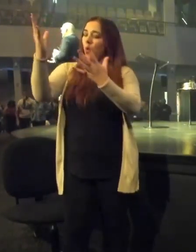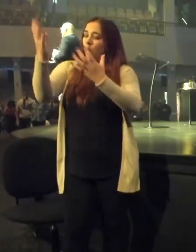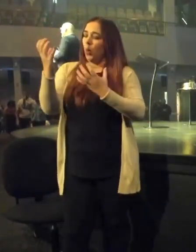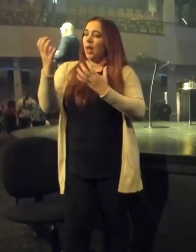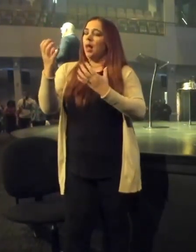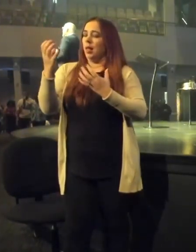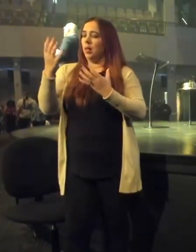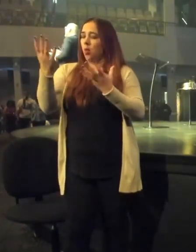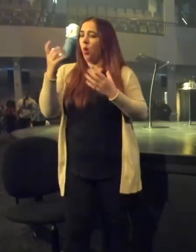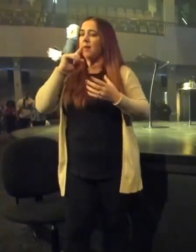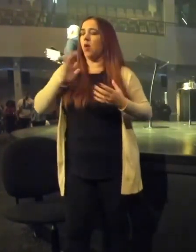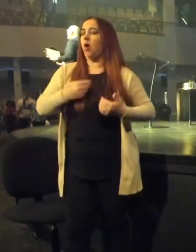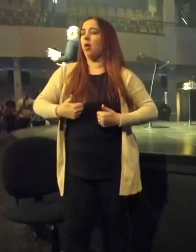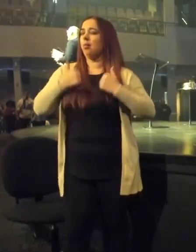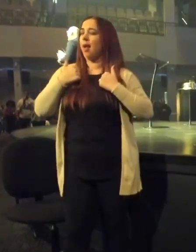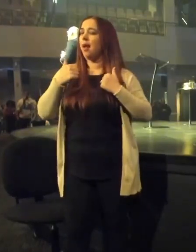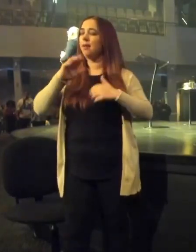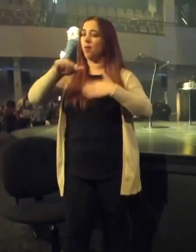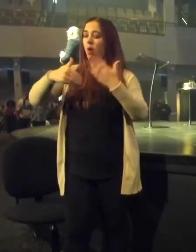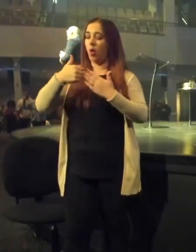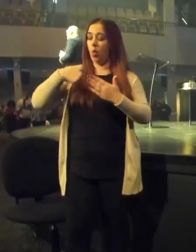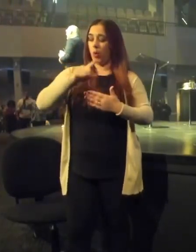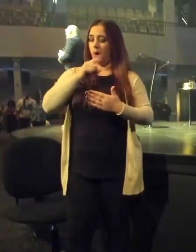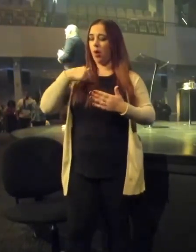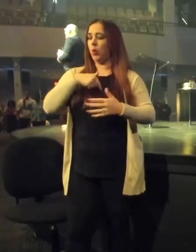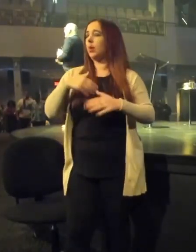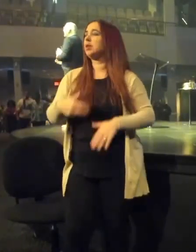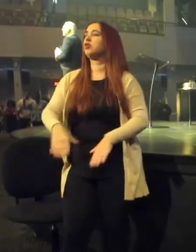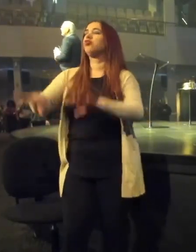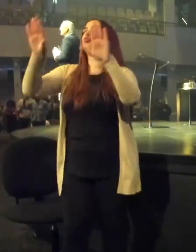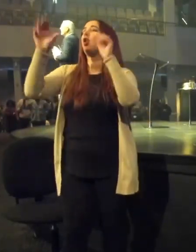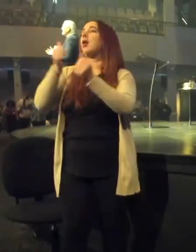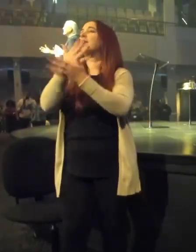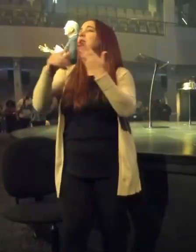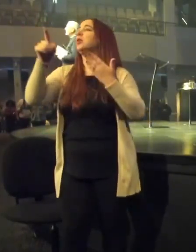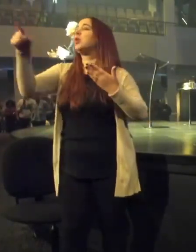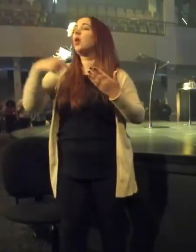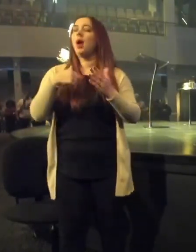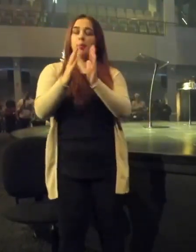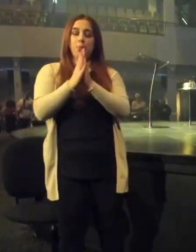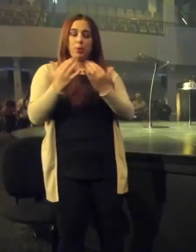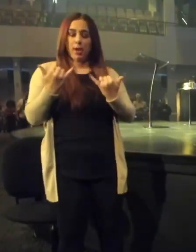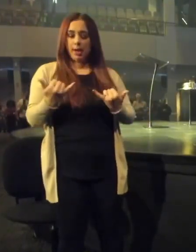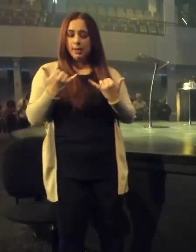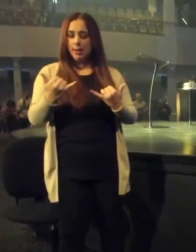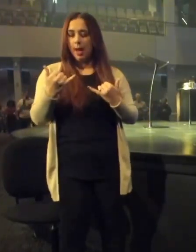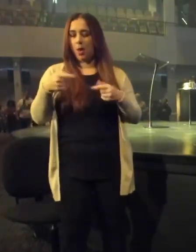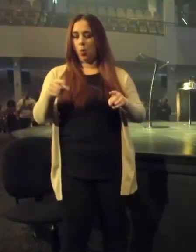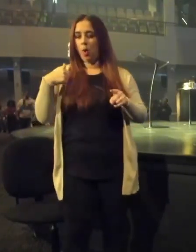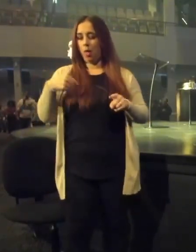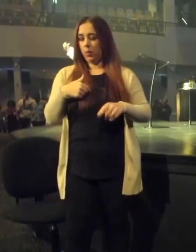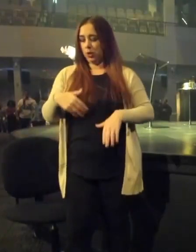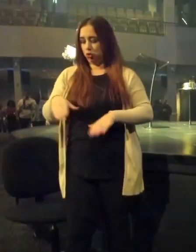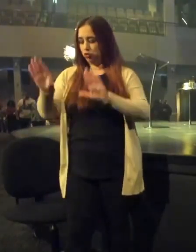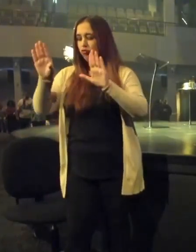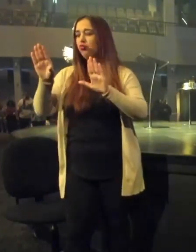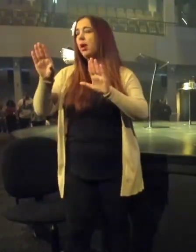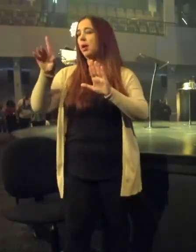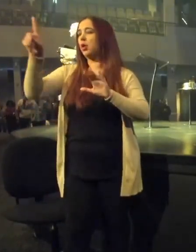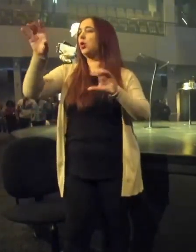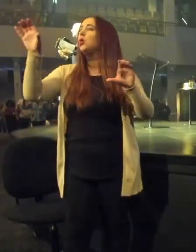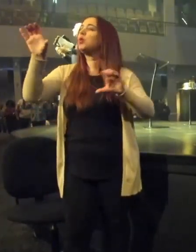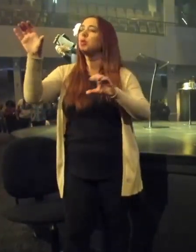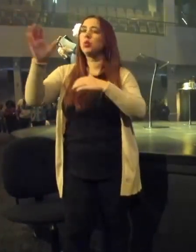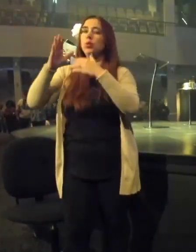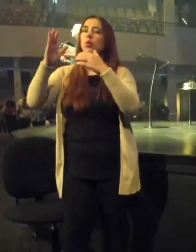today, God. We surrender all that we are to you. Now I pray, Lord, in this moment of surrender that you would do what you always do, that